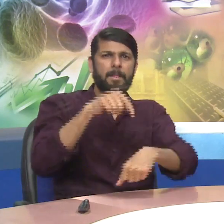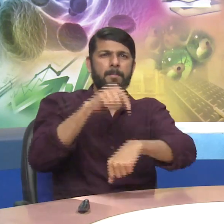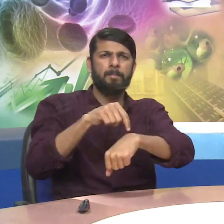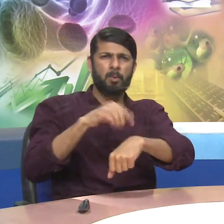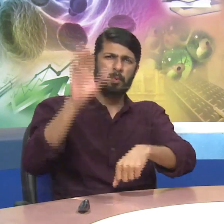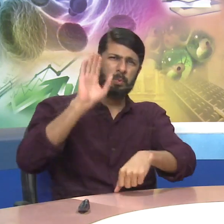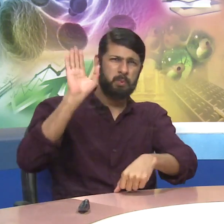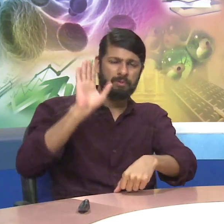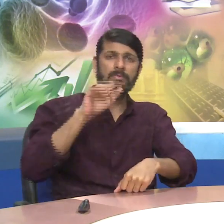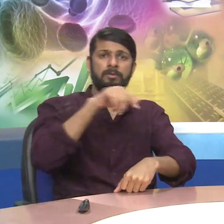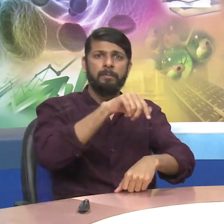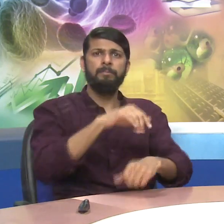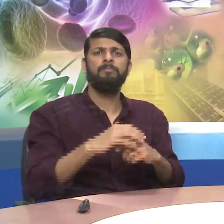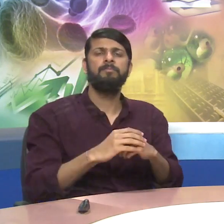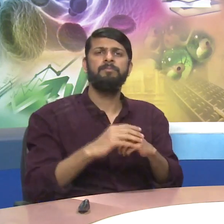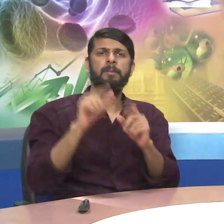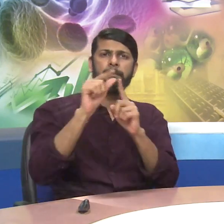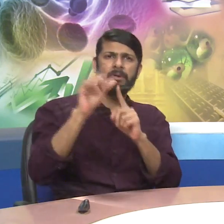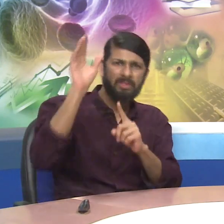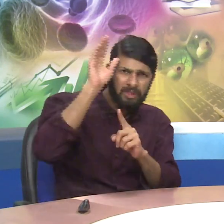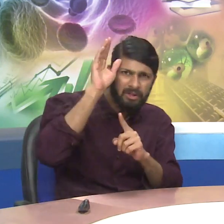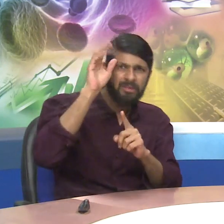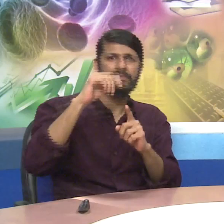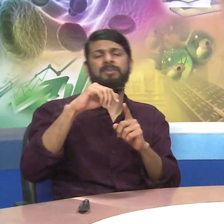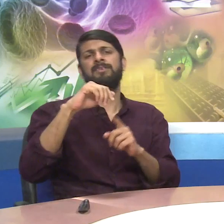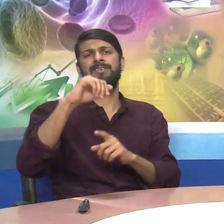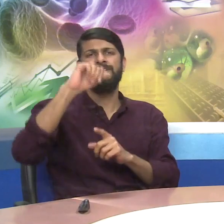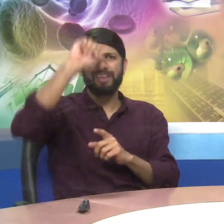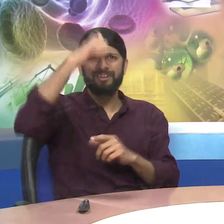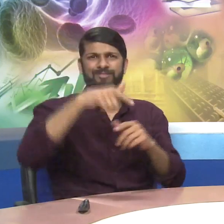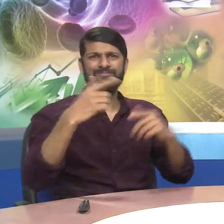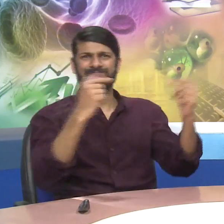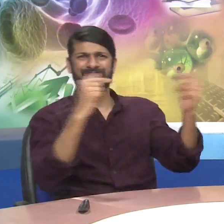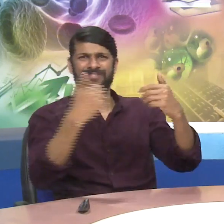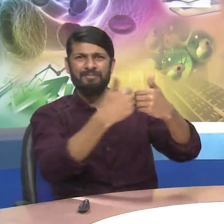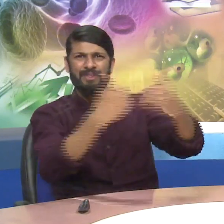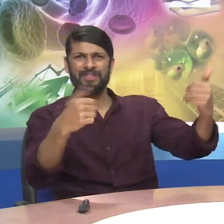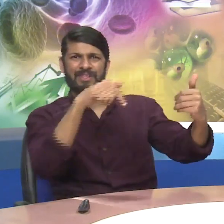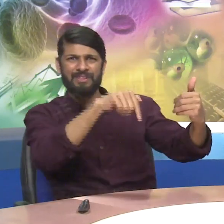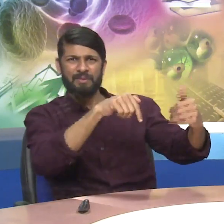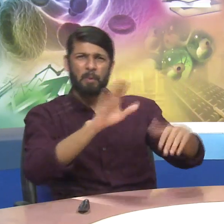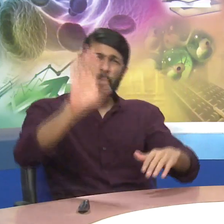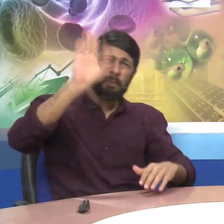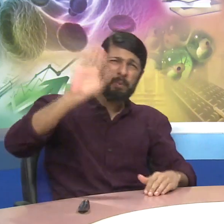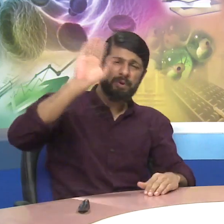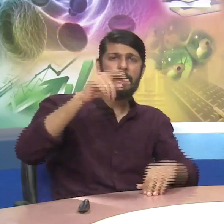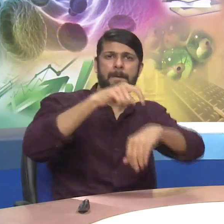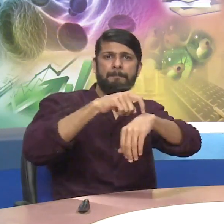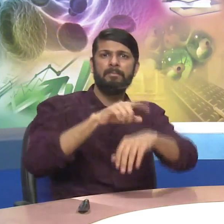The Constituent Assembly, following the partition of the country in the year